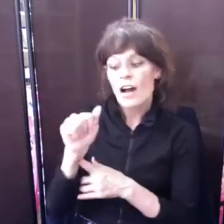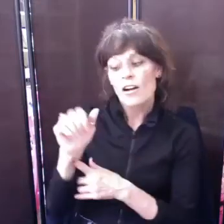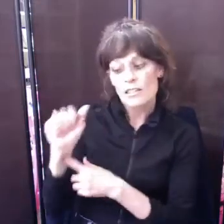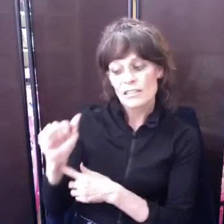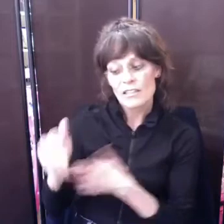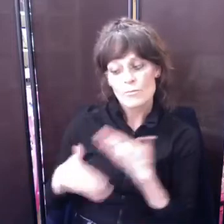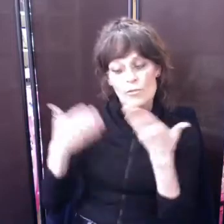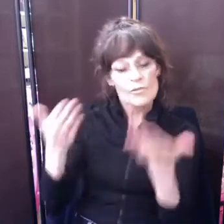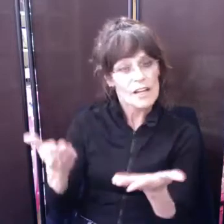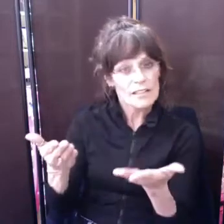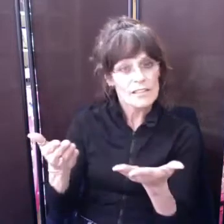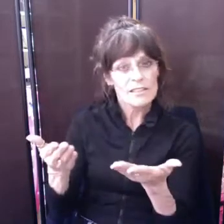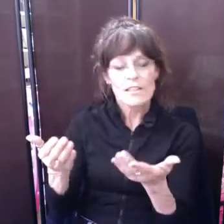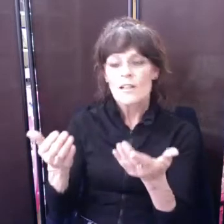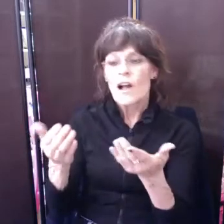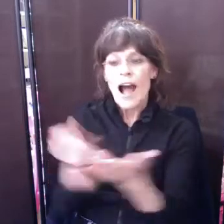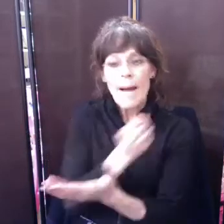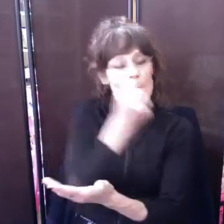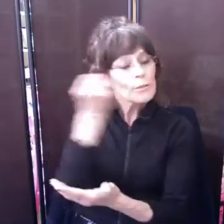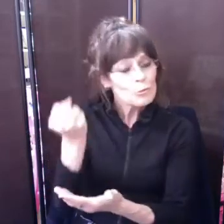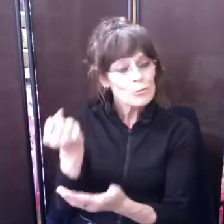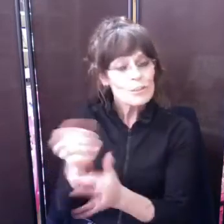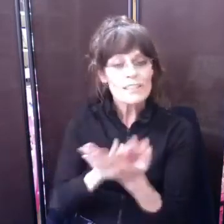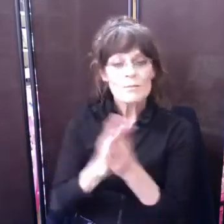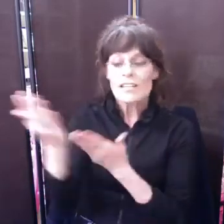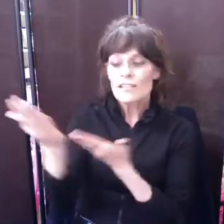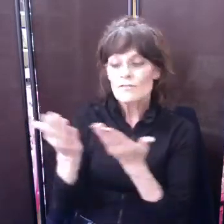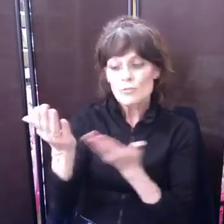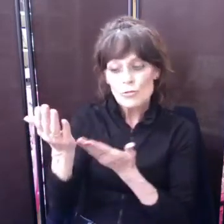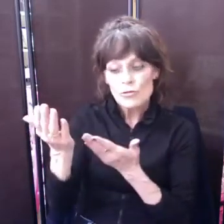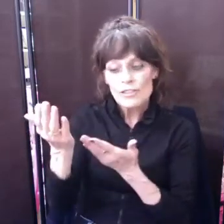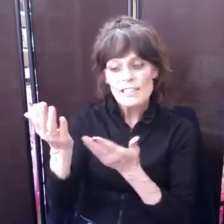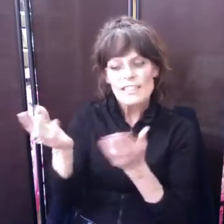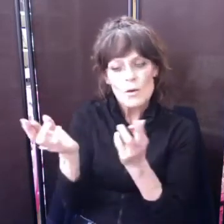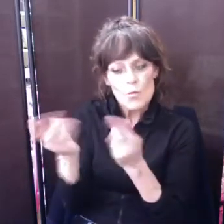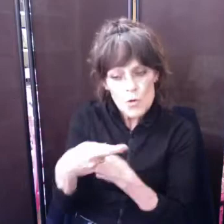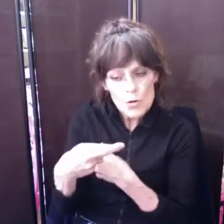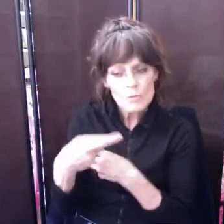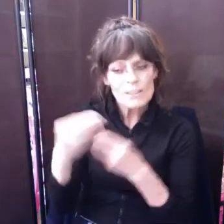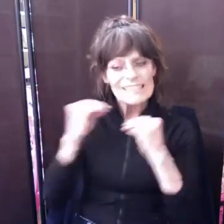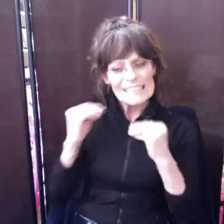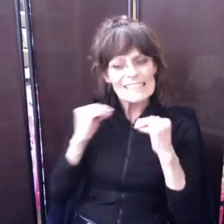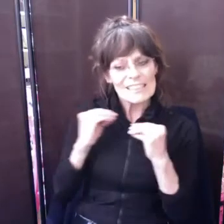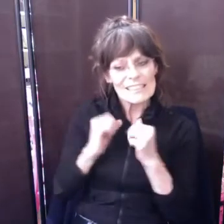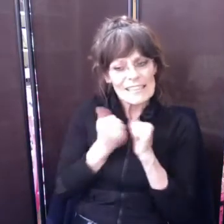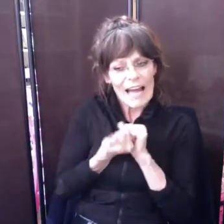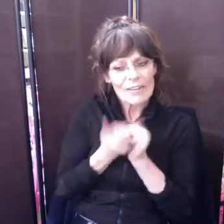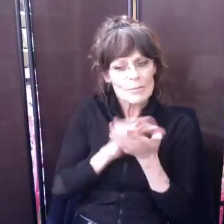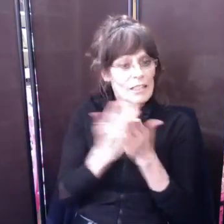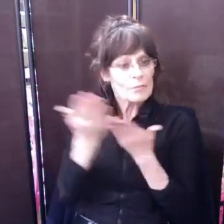not only opportunities to be of service in the rooms, but it teaches us how to be of service, you know, in our community and to